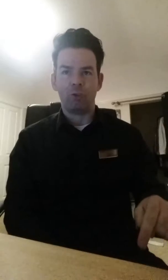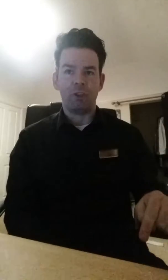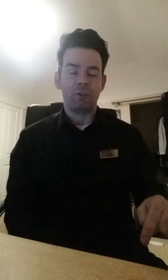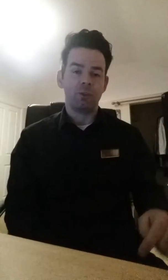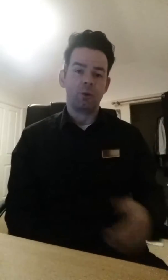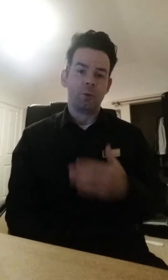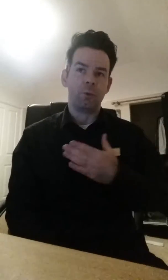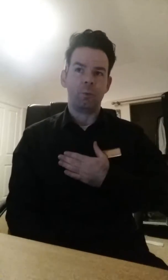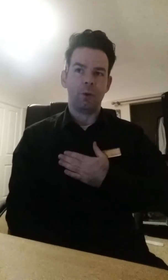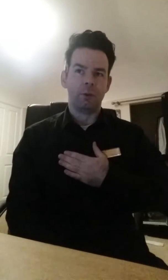This would